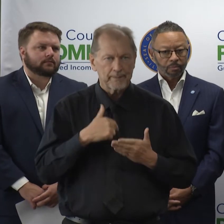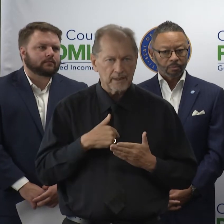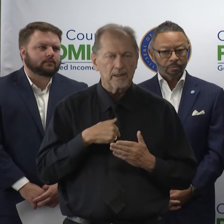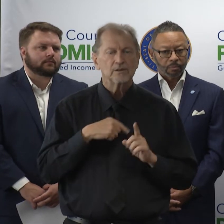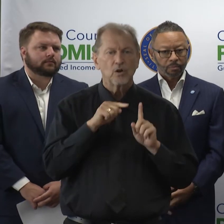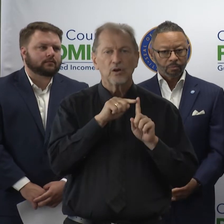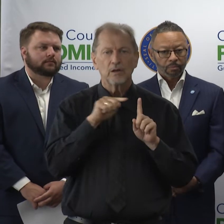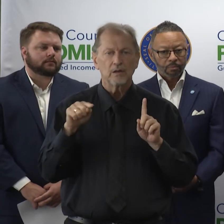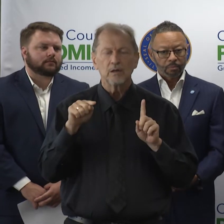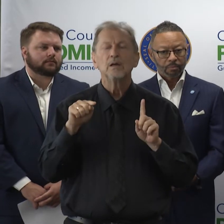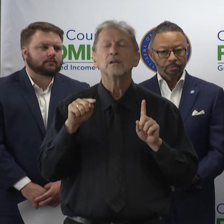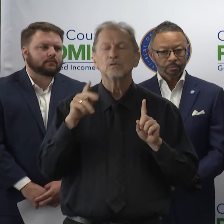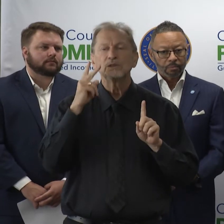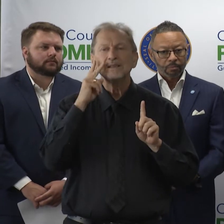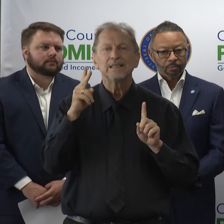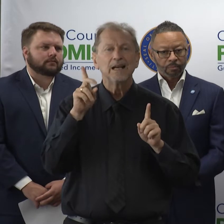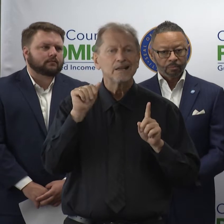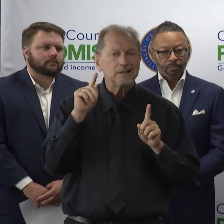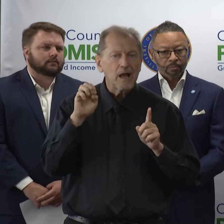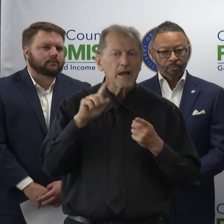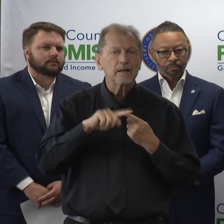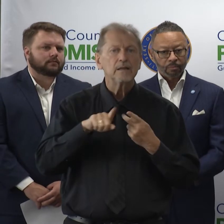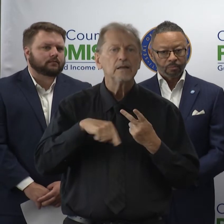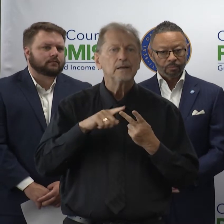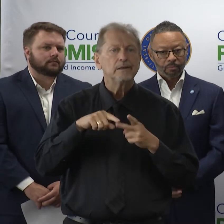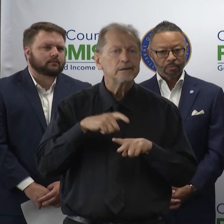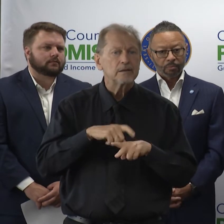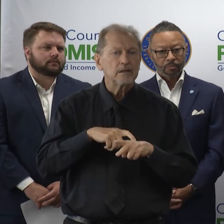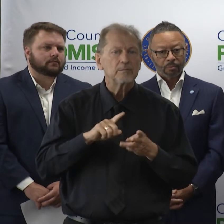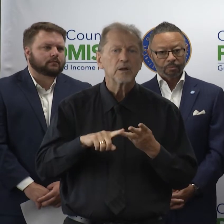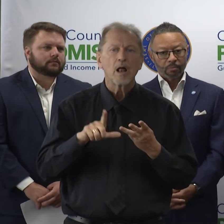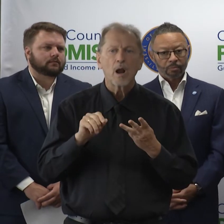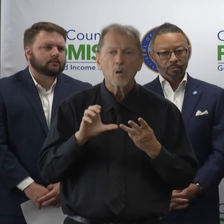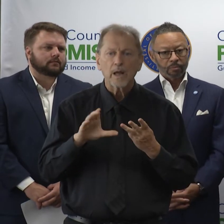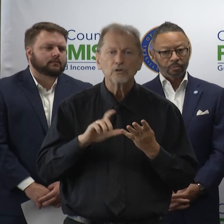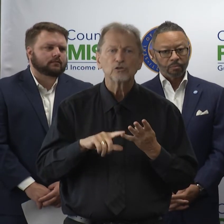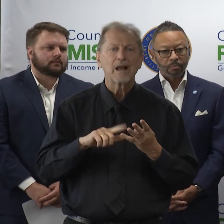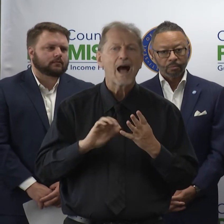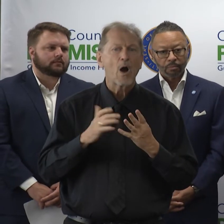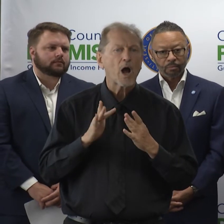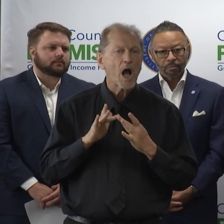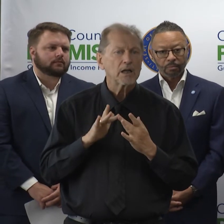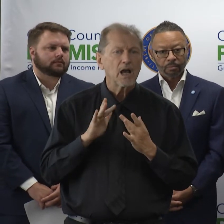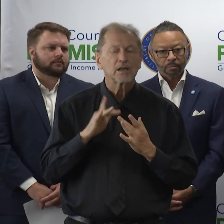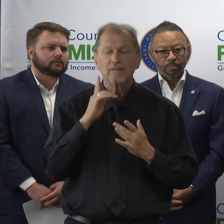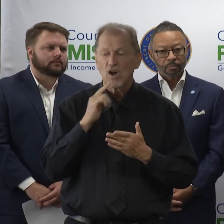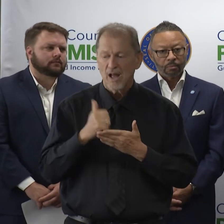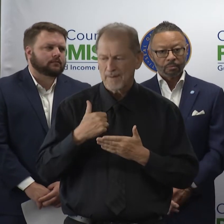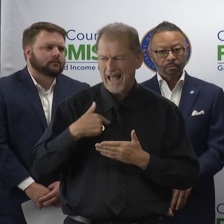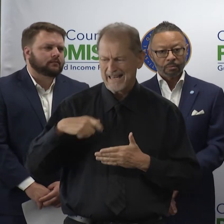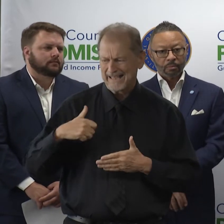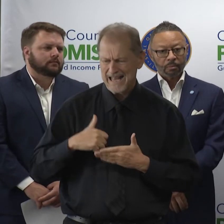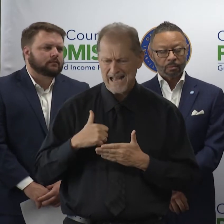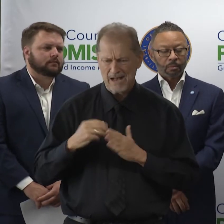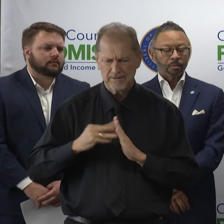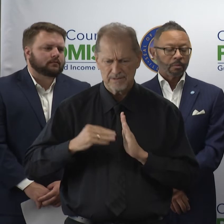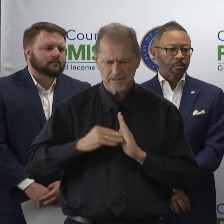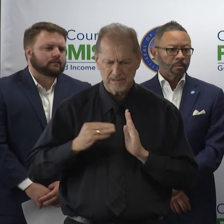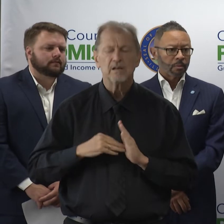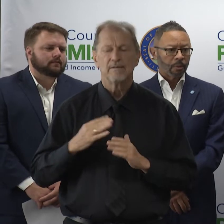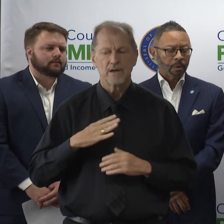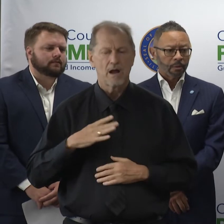engagecookcounty.com/promise to find dates, times, locations, and contact information for application assistance opportunities throughout Cook